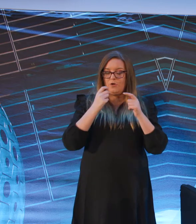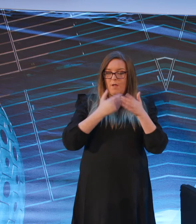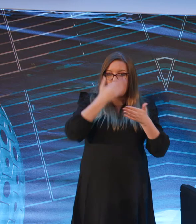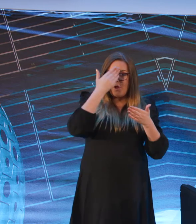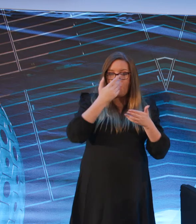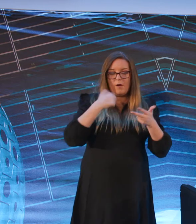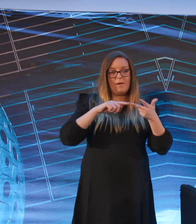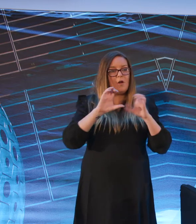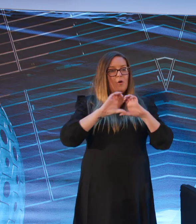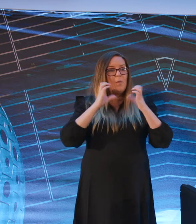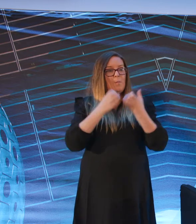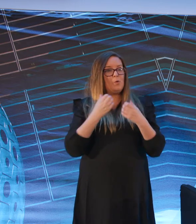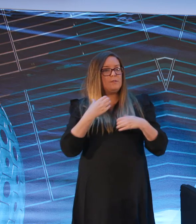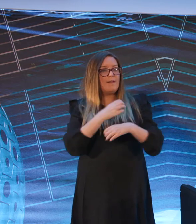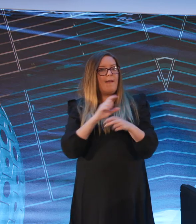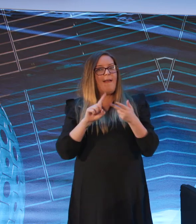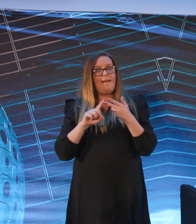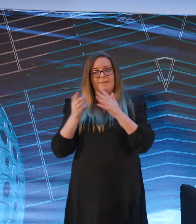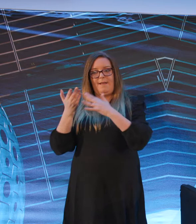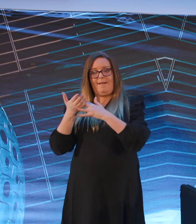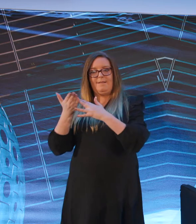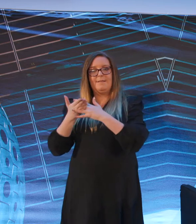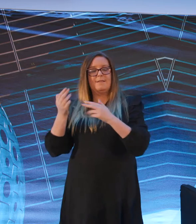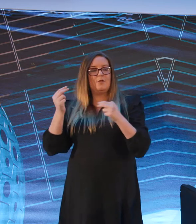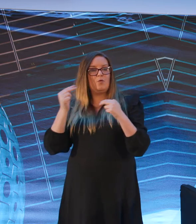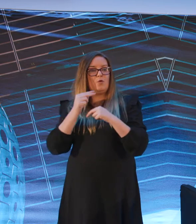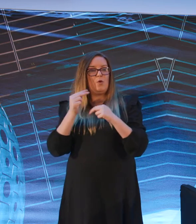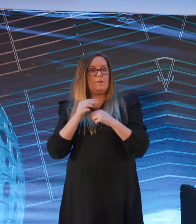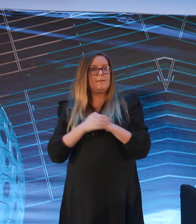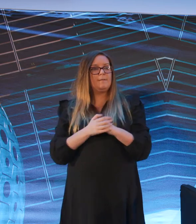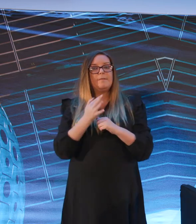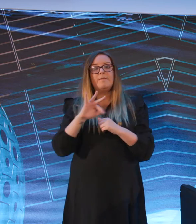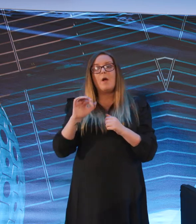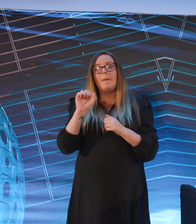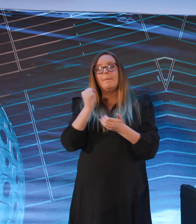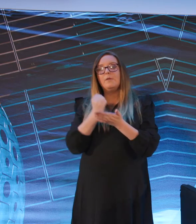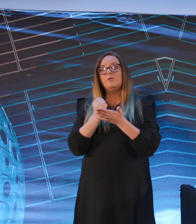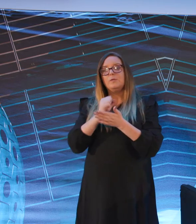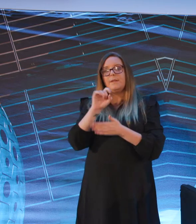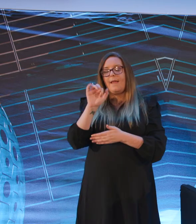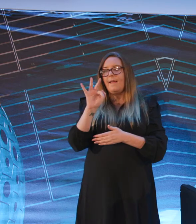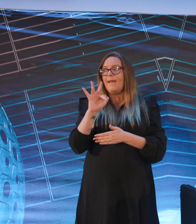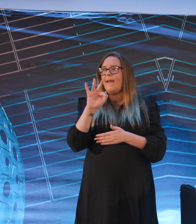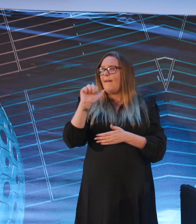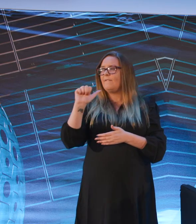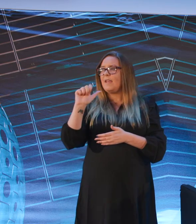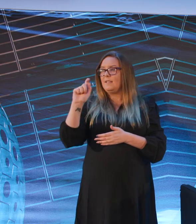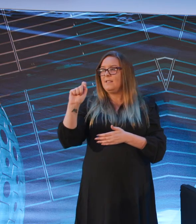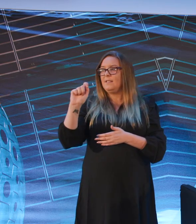care, and access to nursing for students from the FET sector.